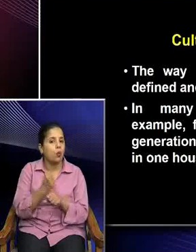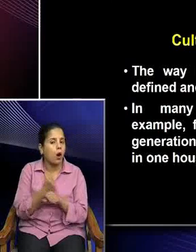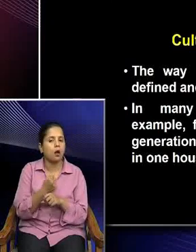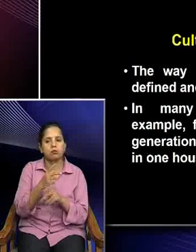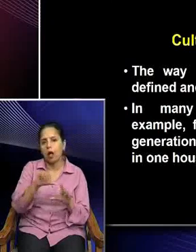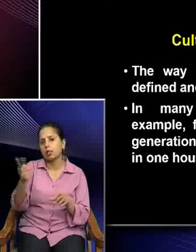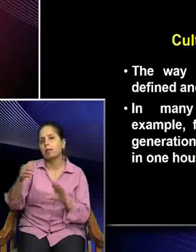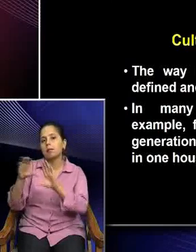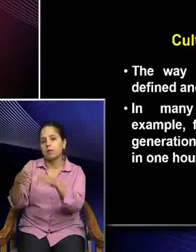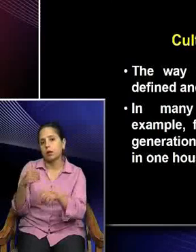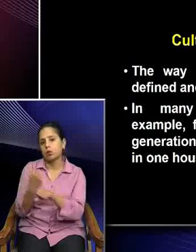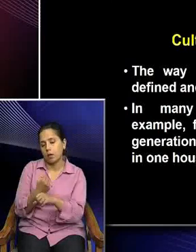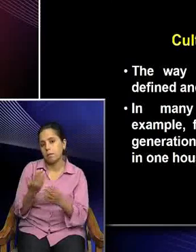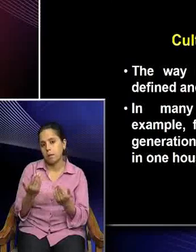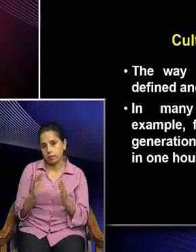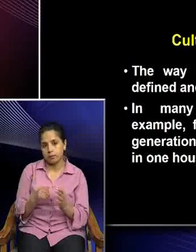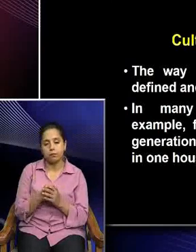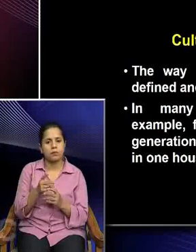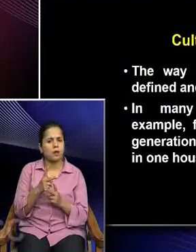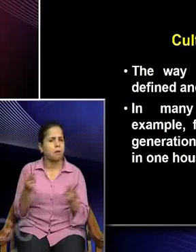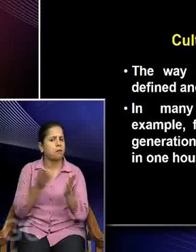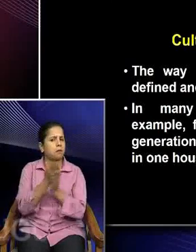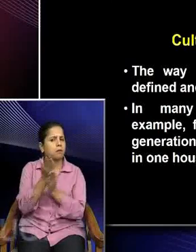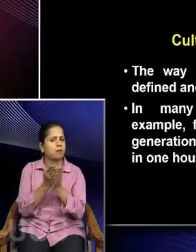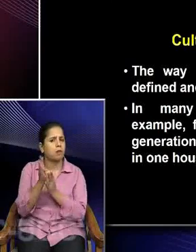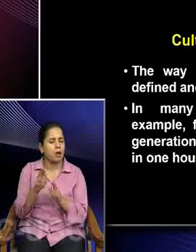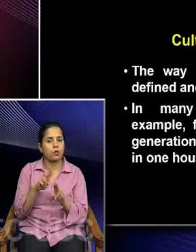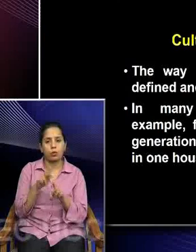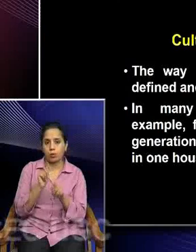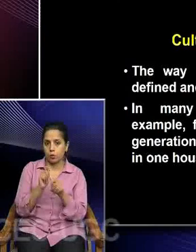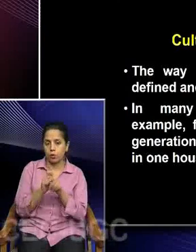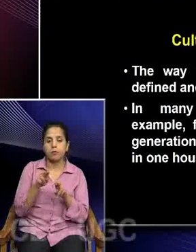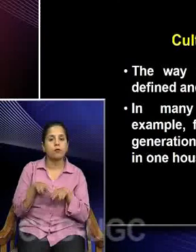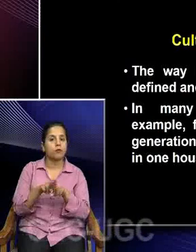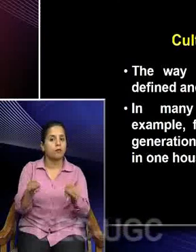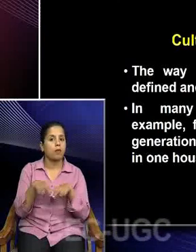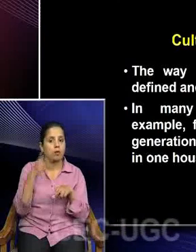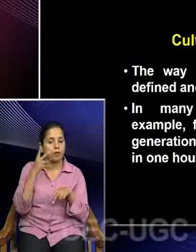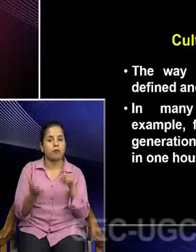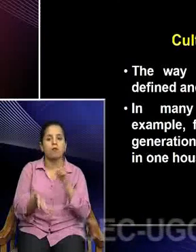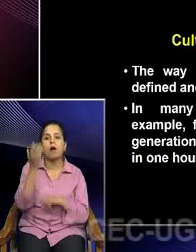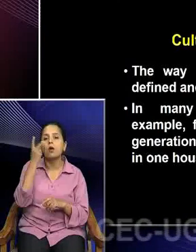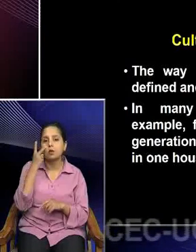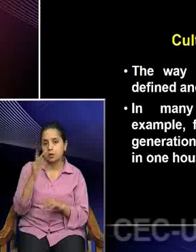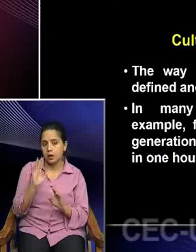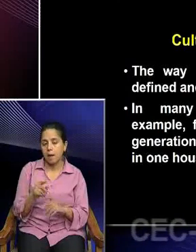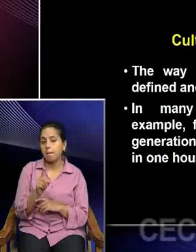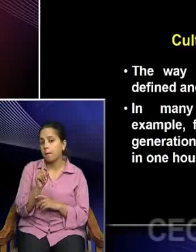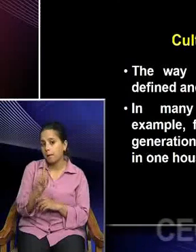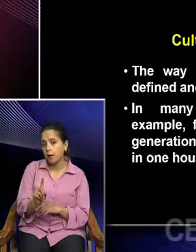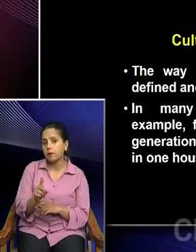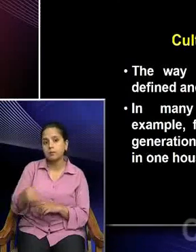parts. So, many kind of forms and functions of family is found, but